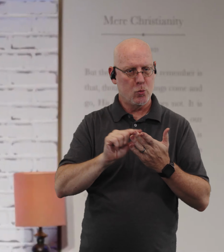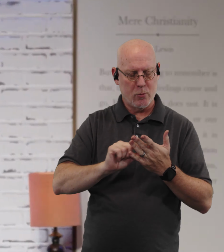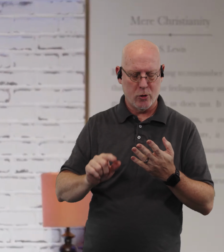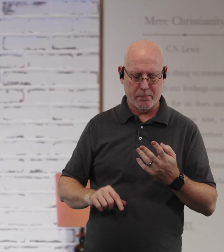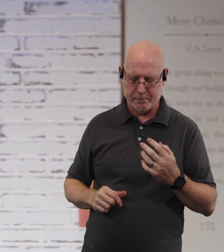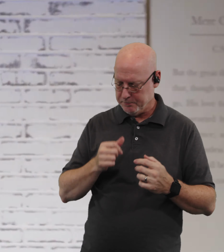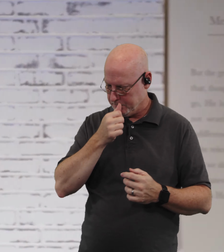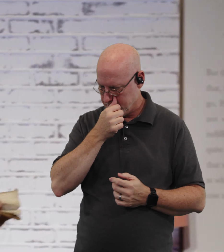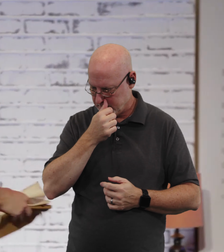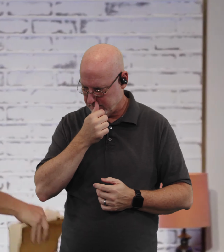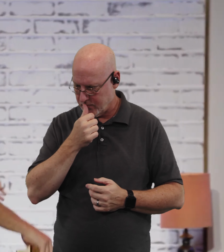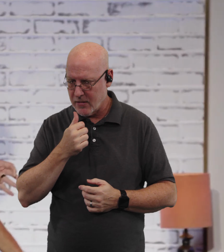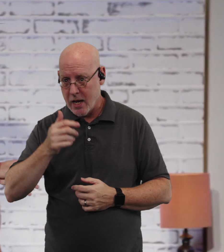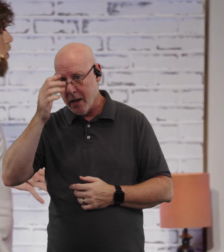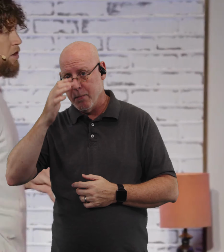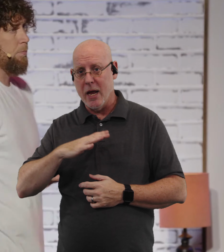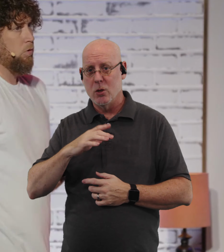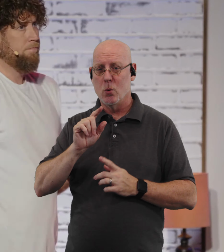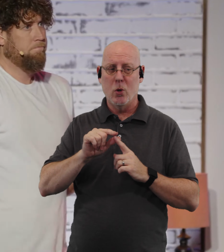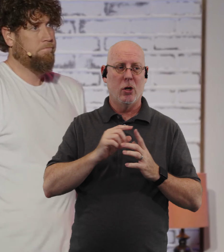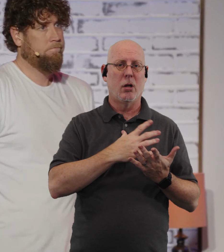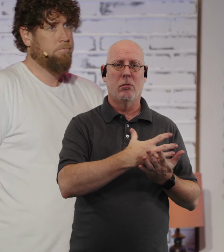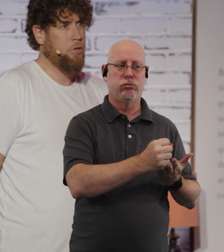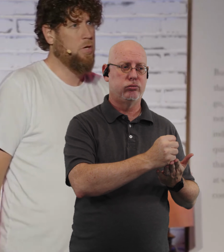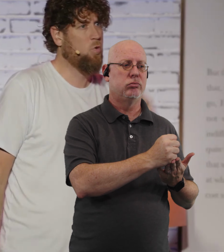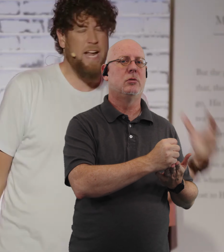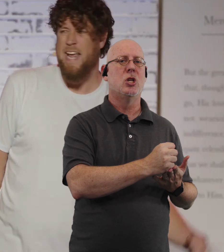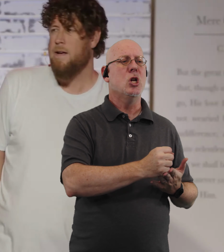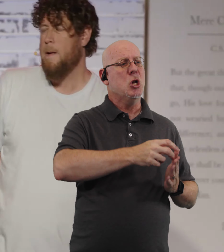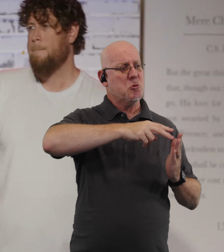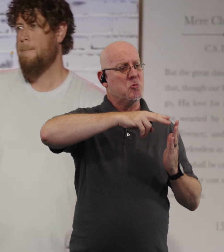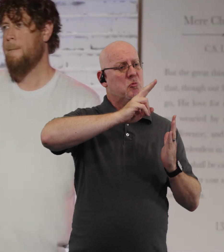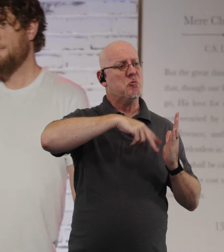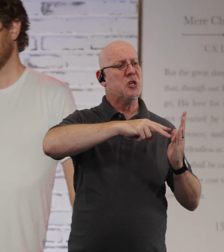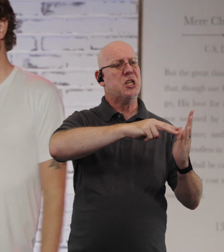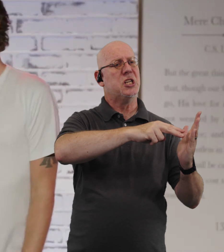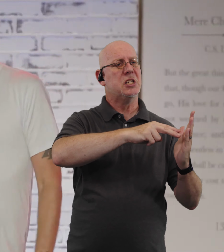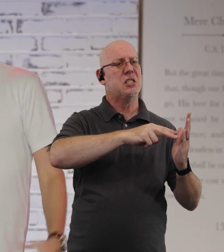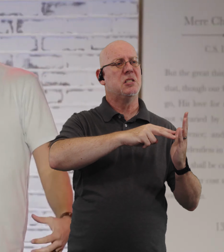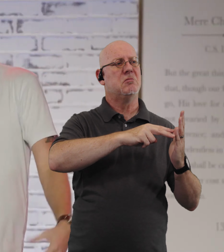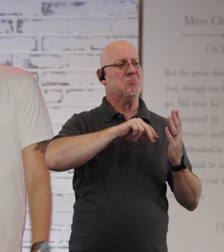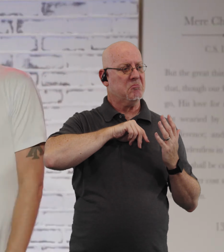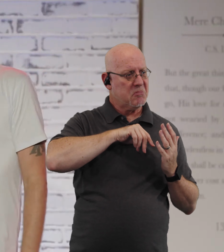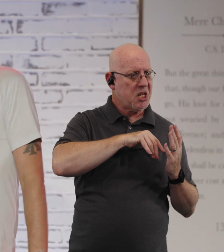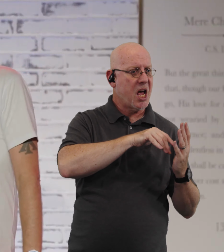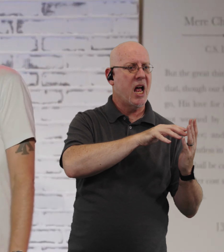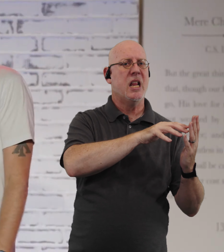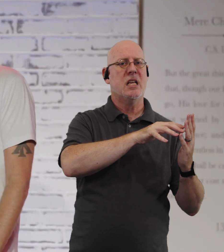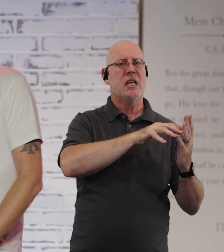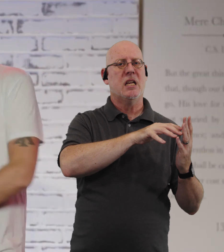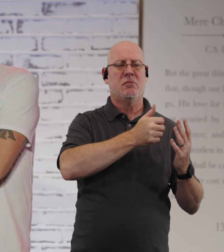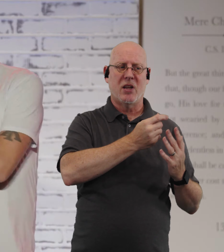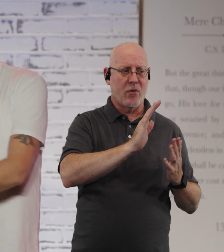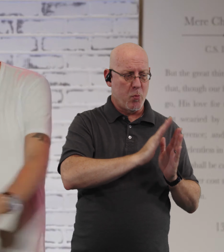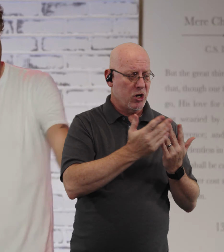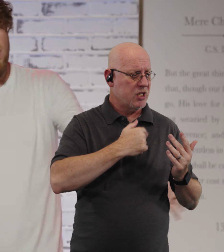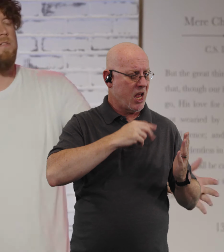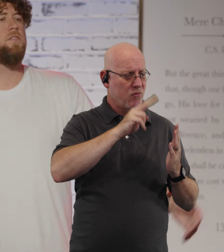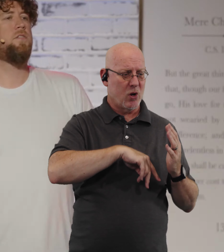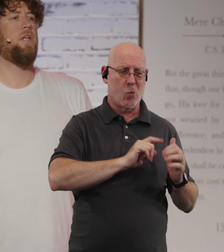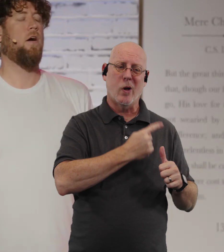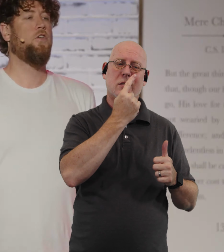Scripture is that the word of man is exhaustible. You can read, you can study. There are several books that I've